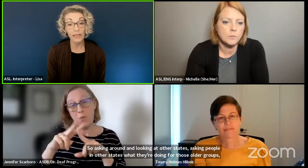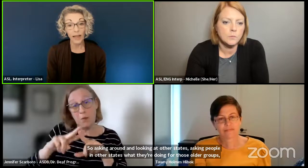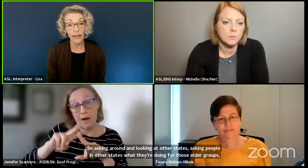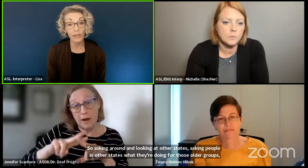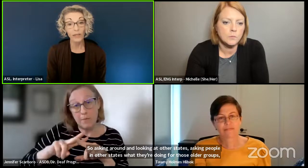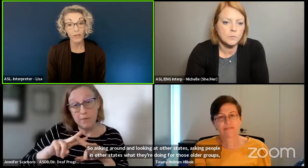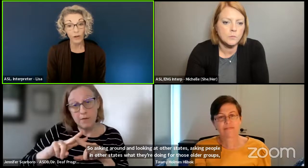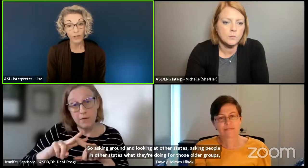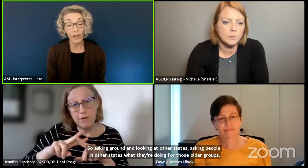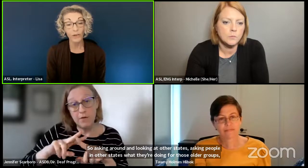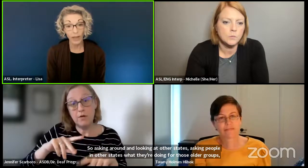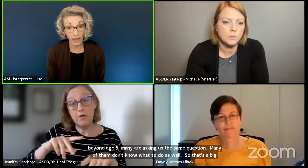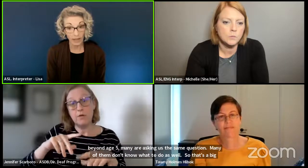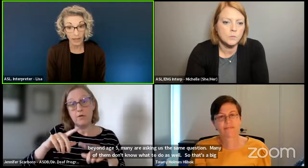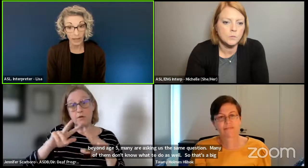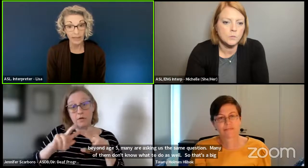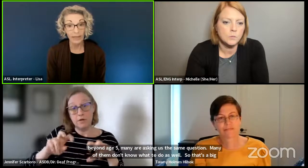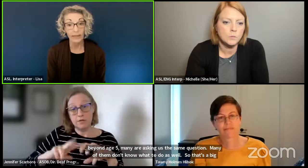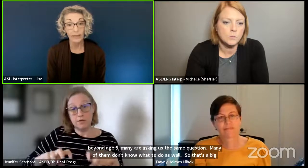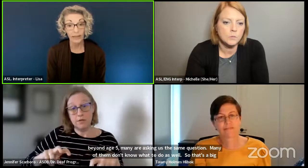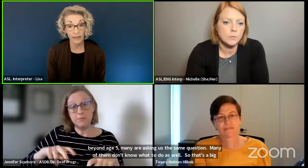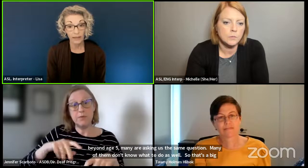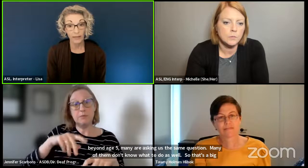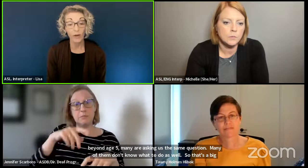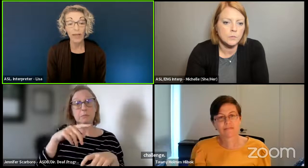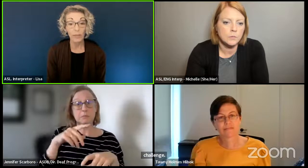did decide to focus on vocabulary